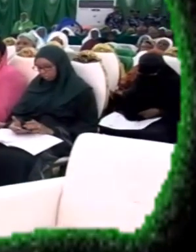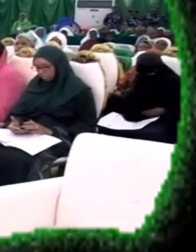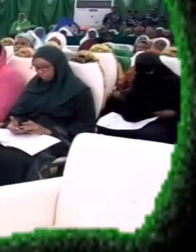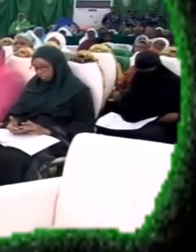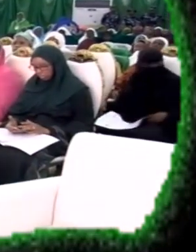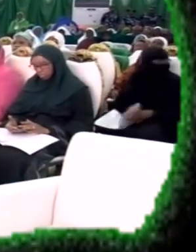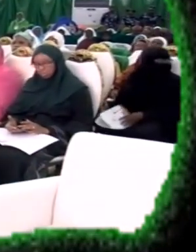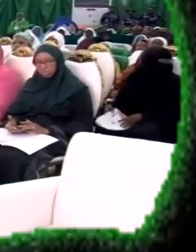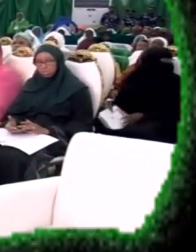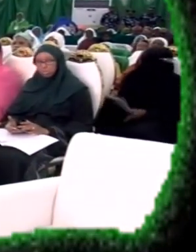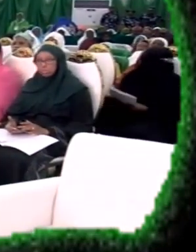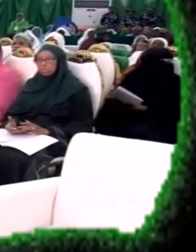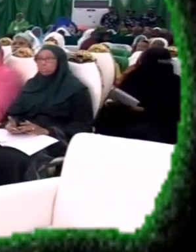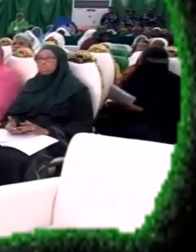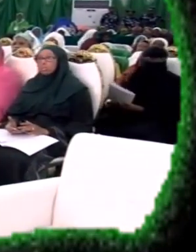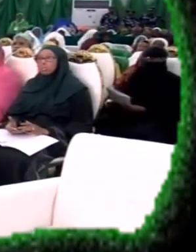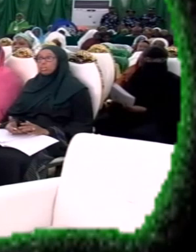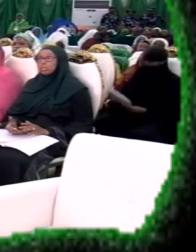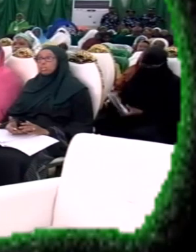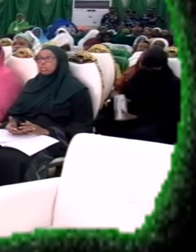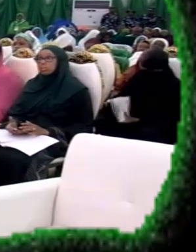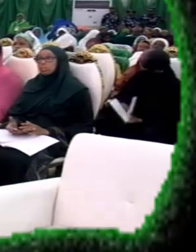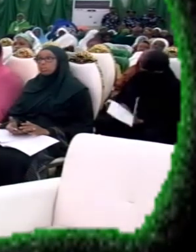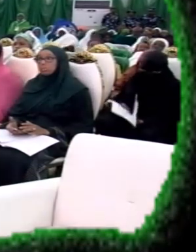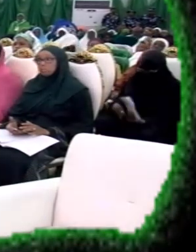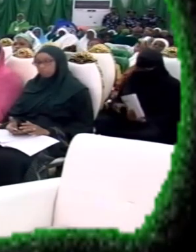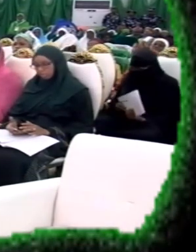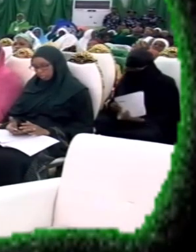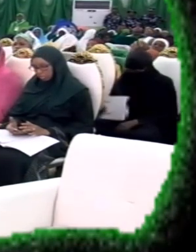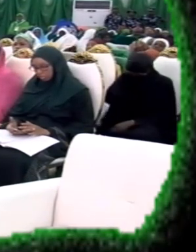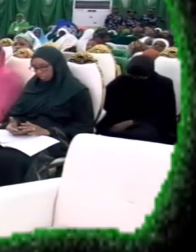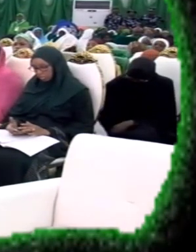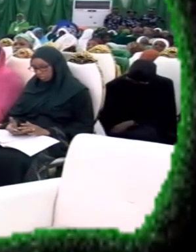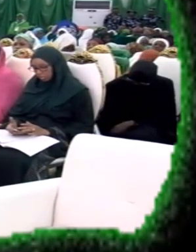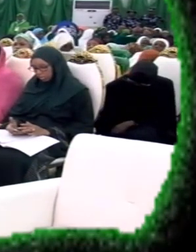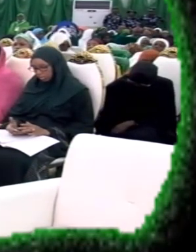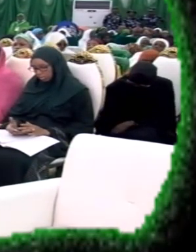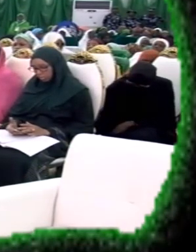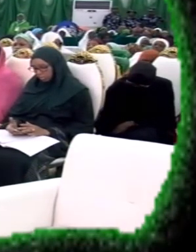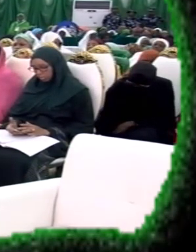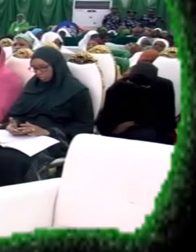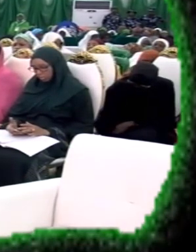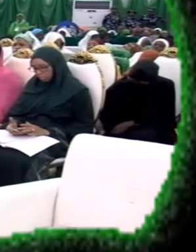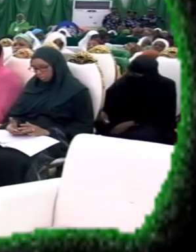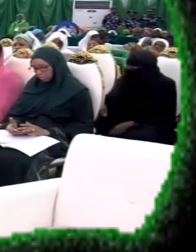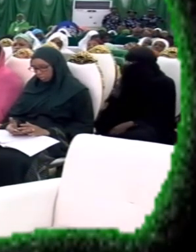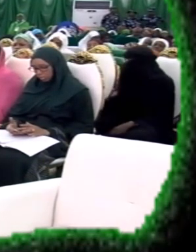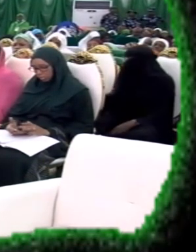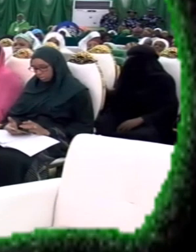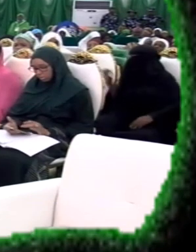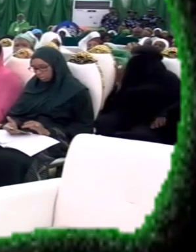Your Eminence, Mr. Chairman, Your Excellencies, the Secretary of the Federal Government of